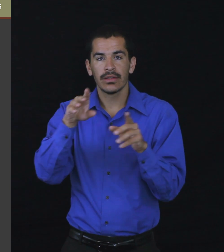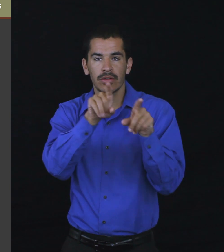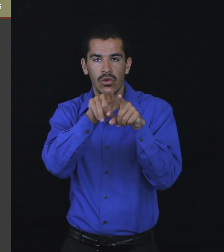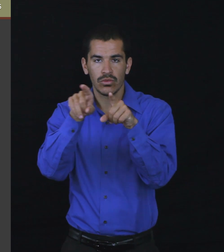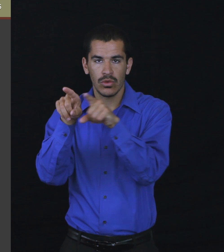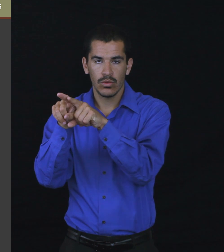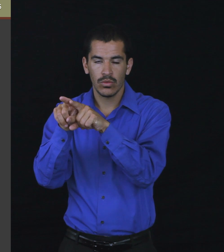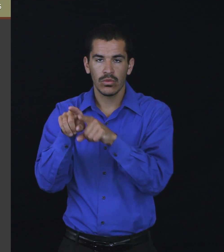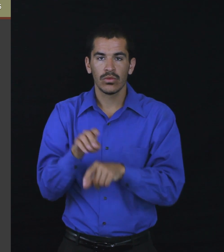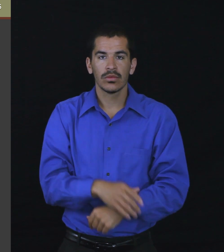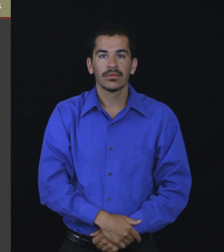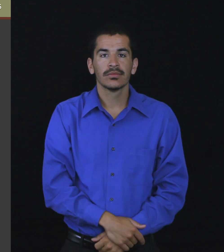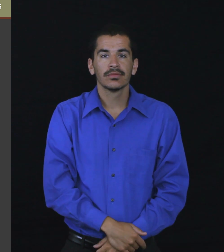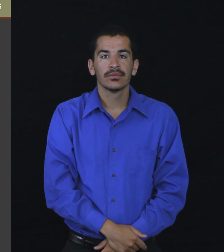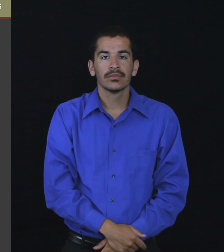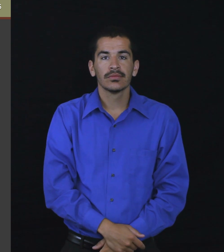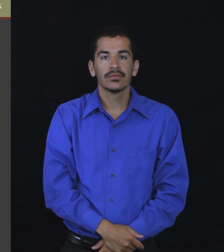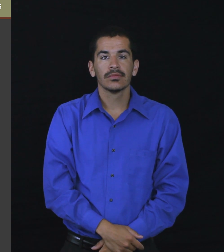be.